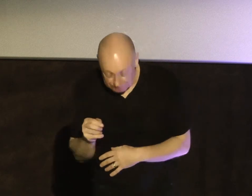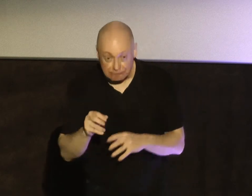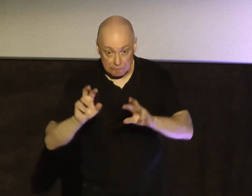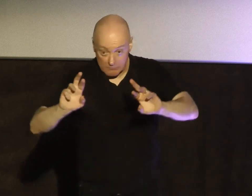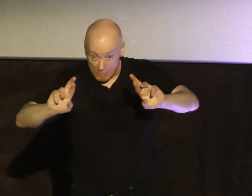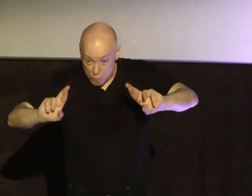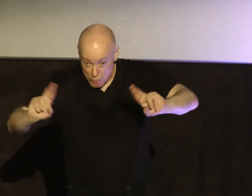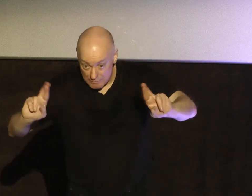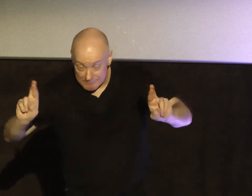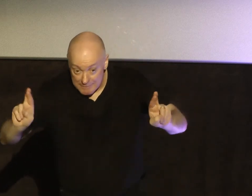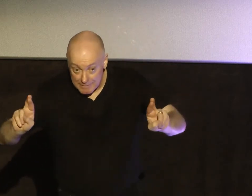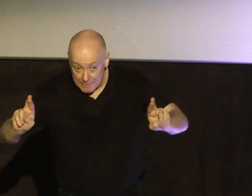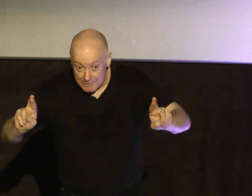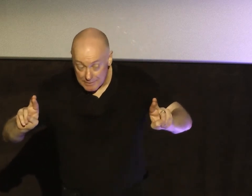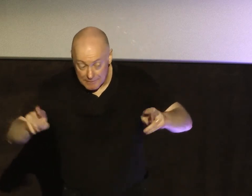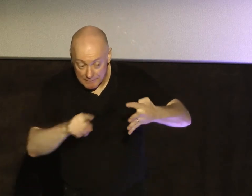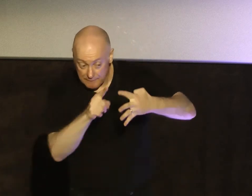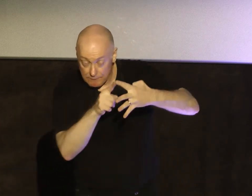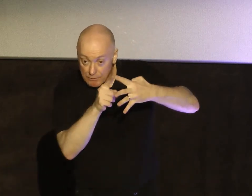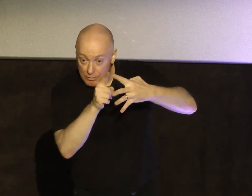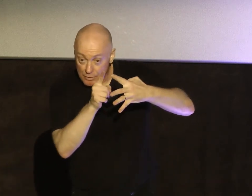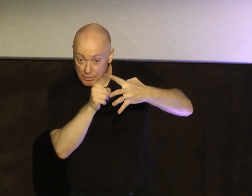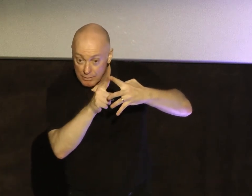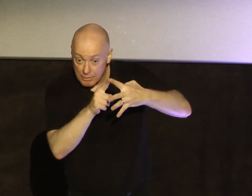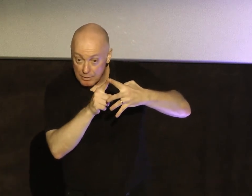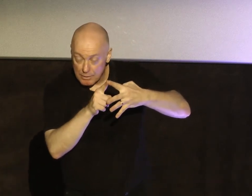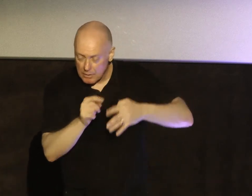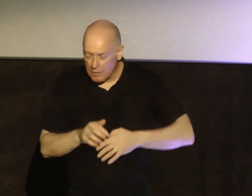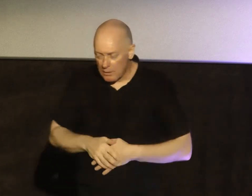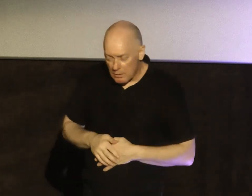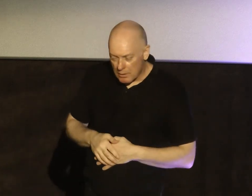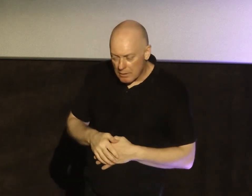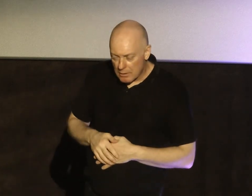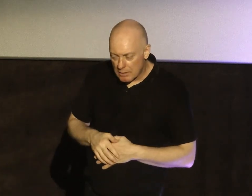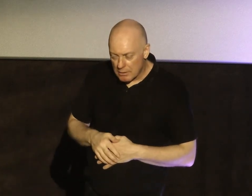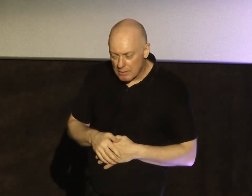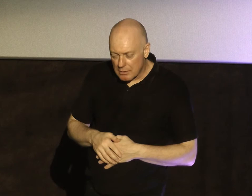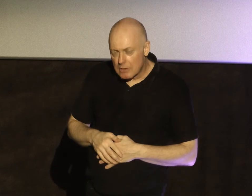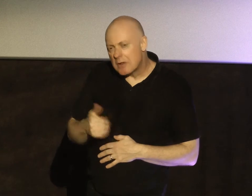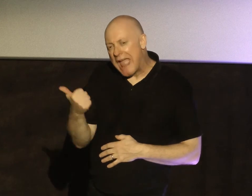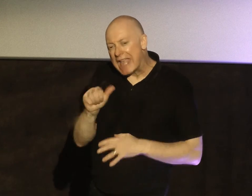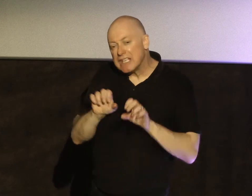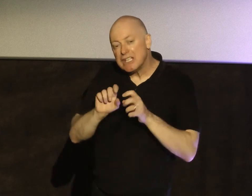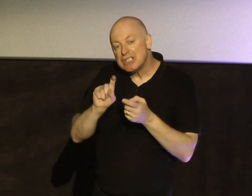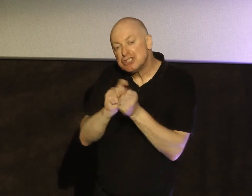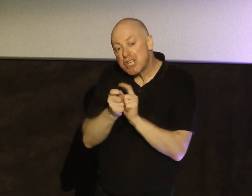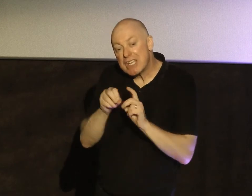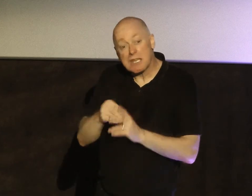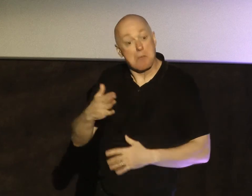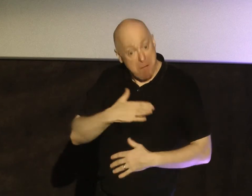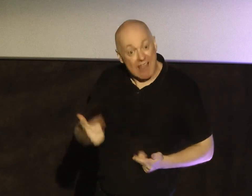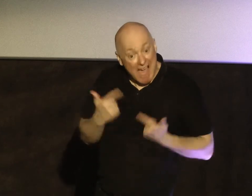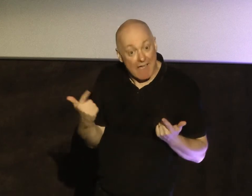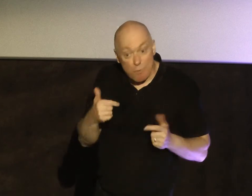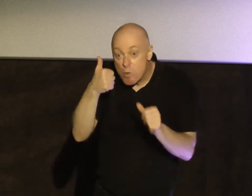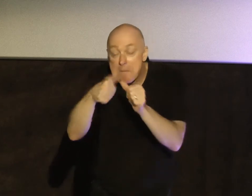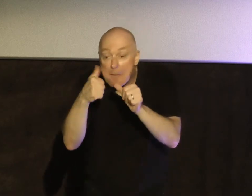question down. Is there any change in my life? Is there any change in my life? Remember,